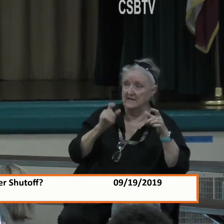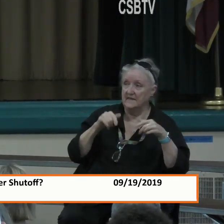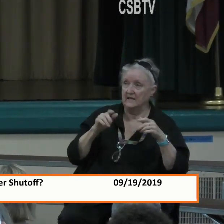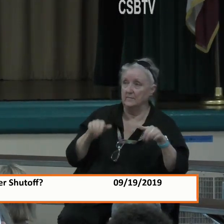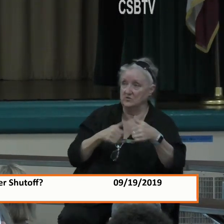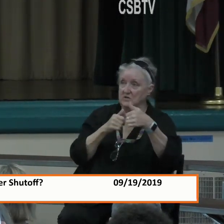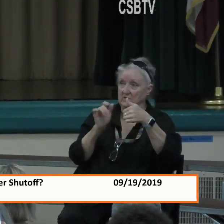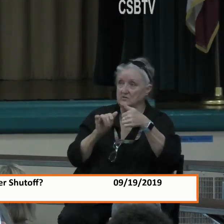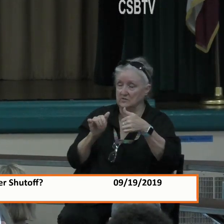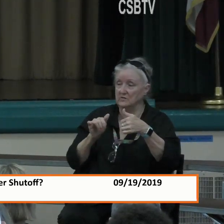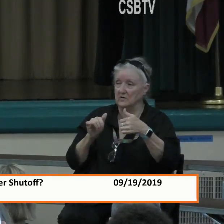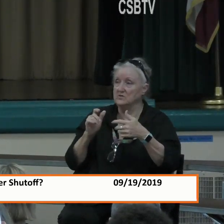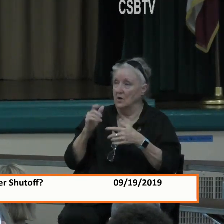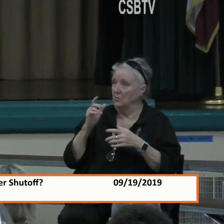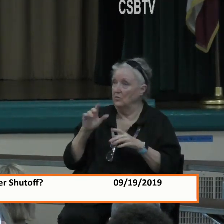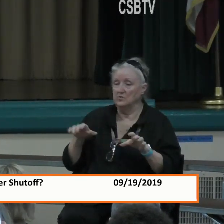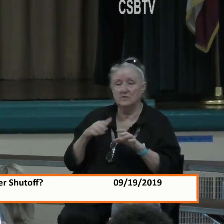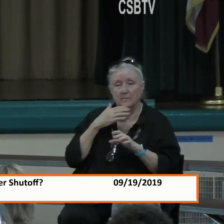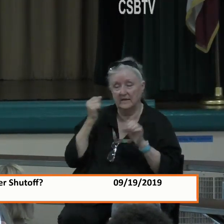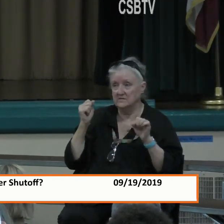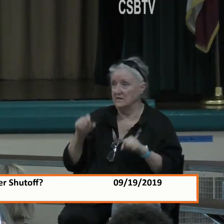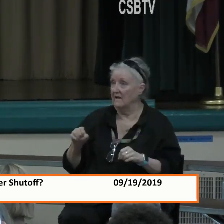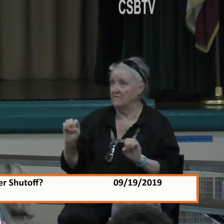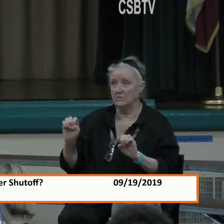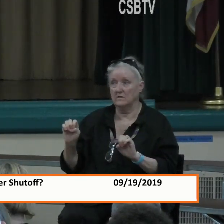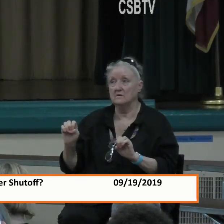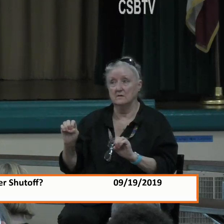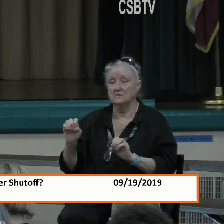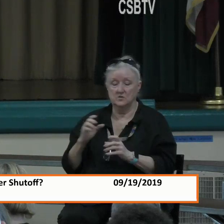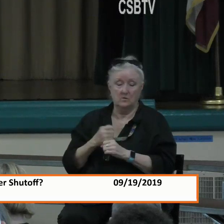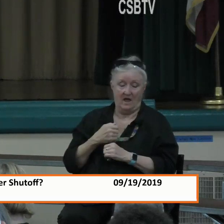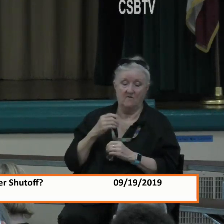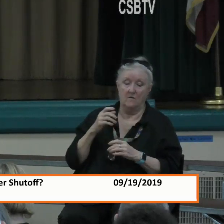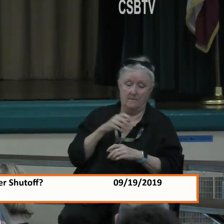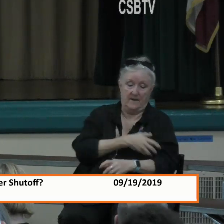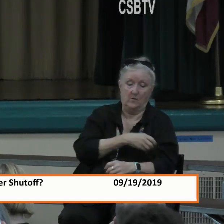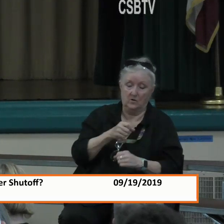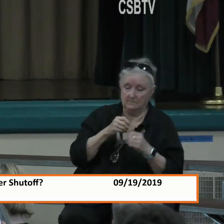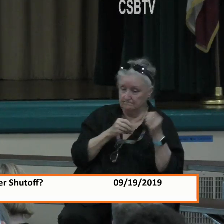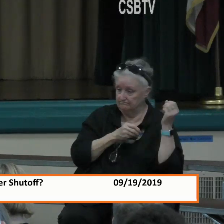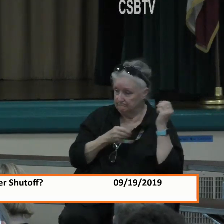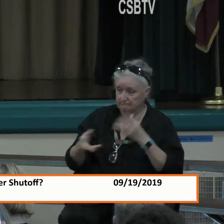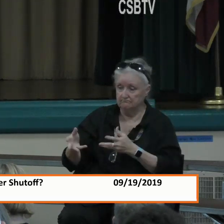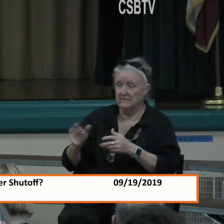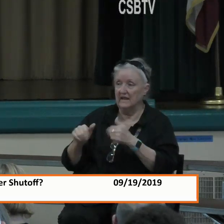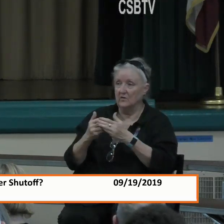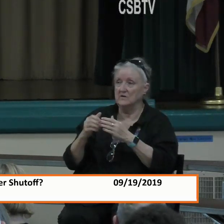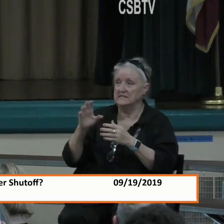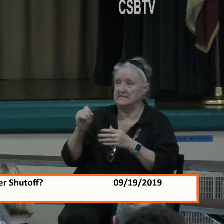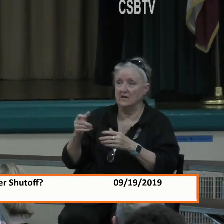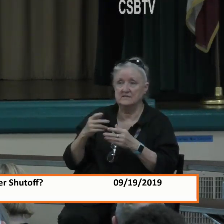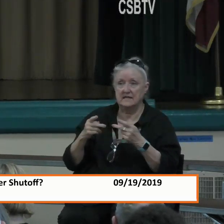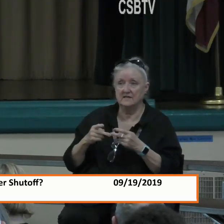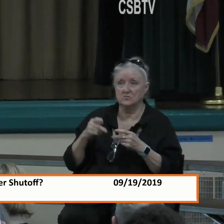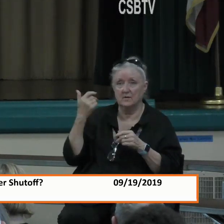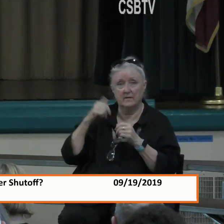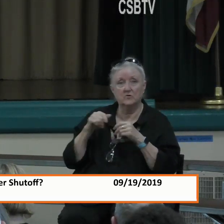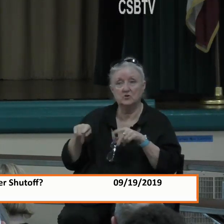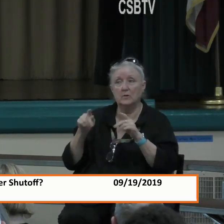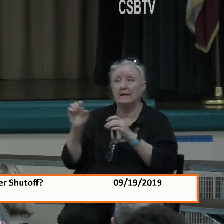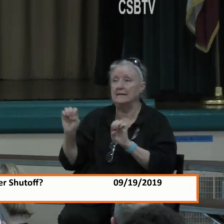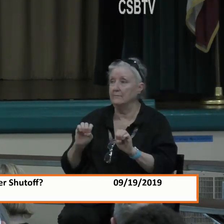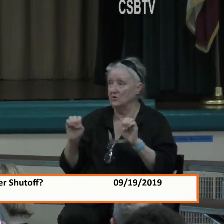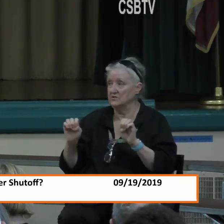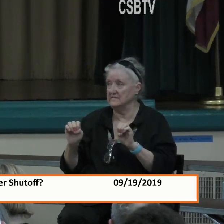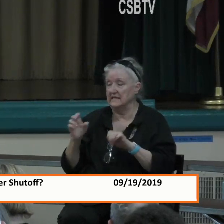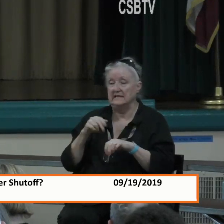challenge as well. So we'll do our best effort in order to actually have power at every single one of our cell sites. Now remember, during an emergency, whether